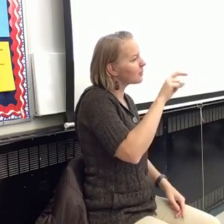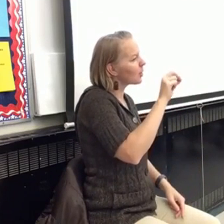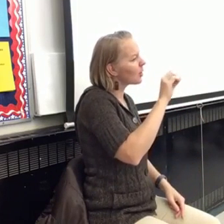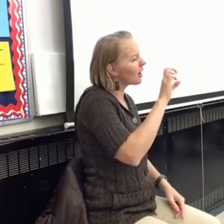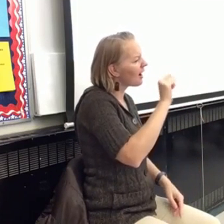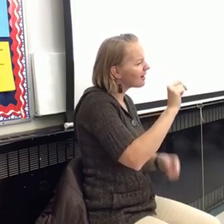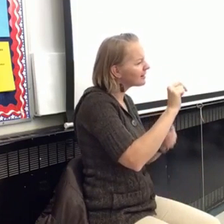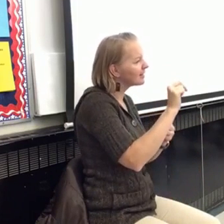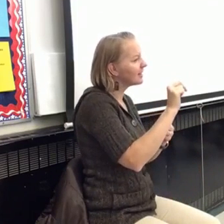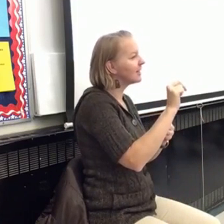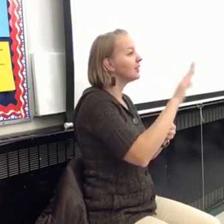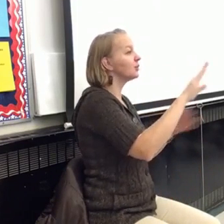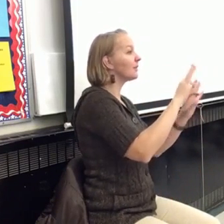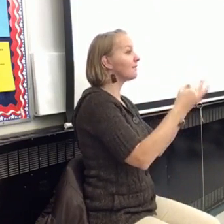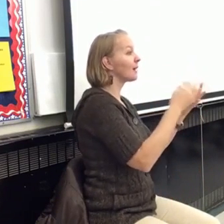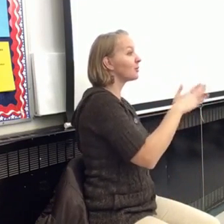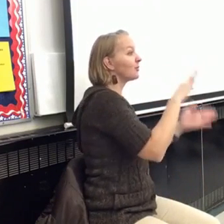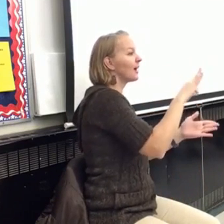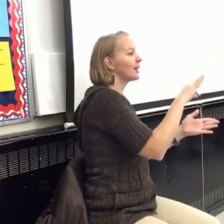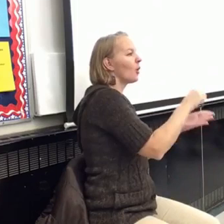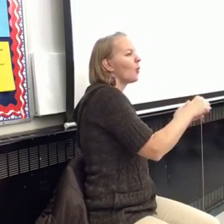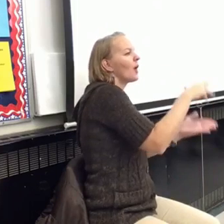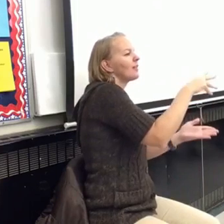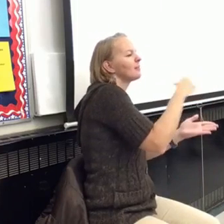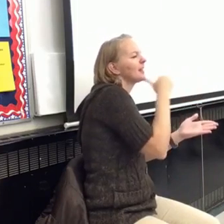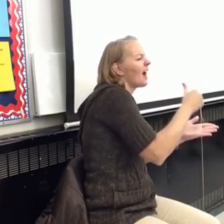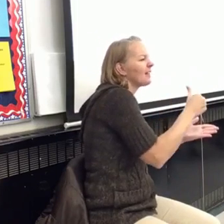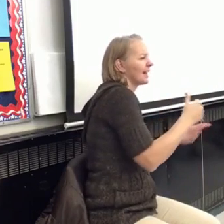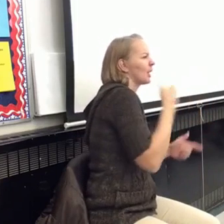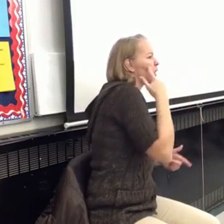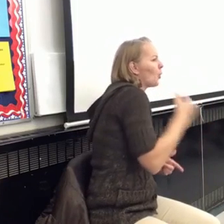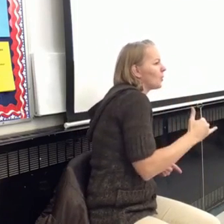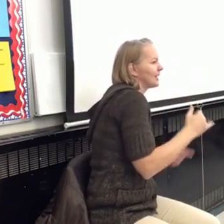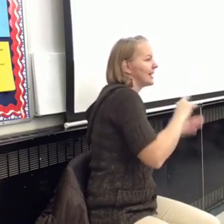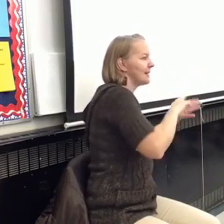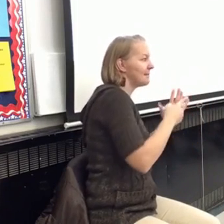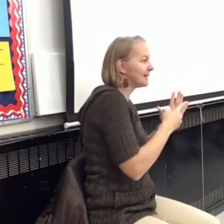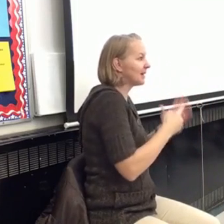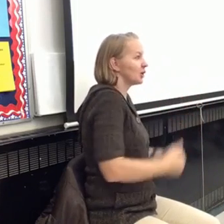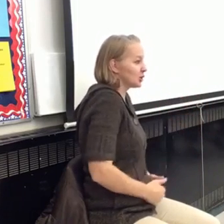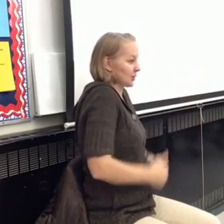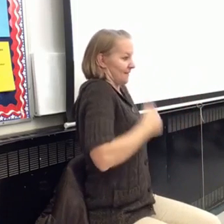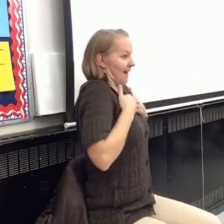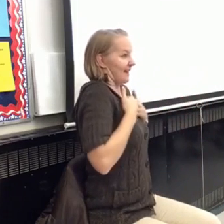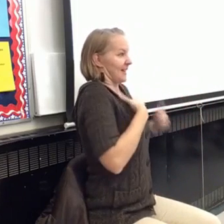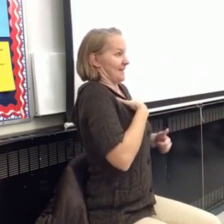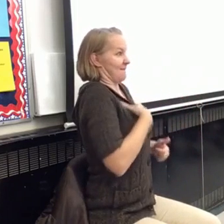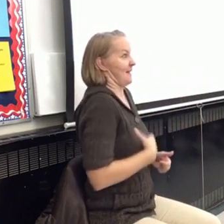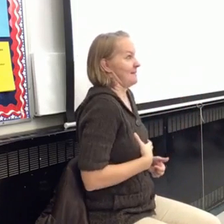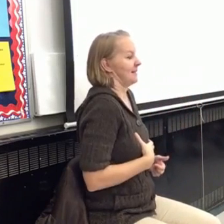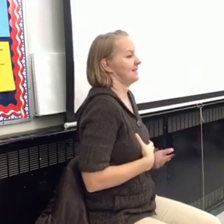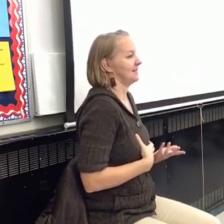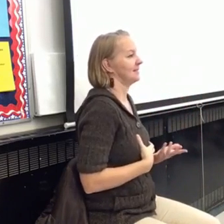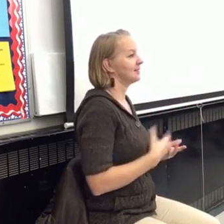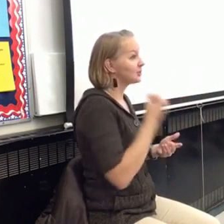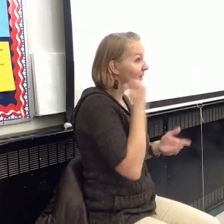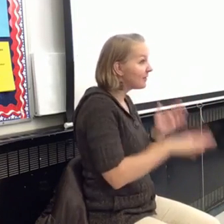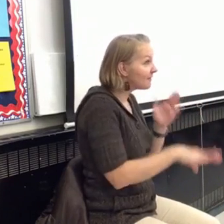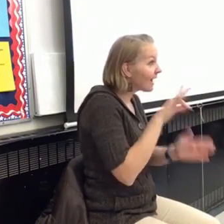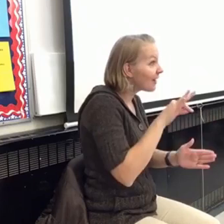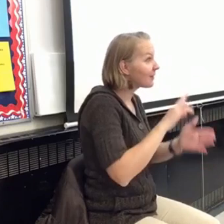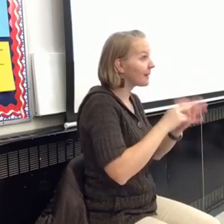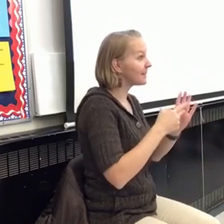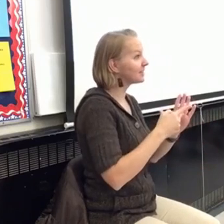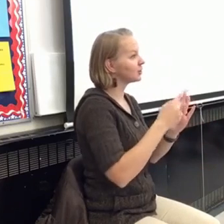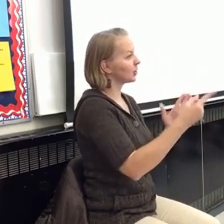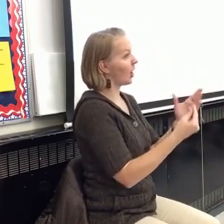family wealth. But we're not talking about like gold. We're talking about surviving poverty and famine. So if you were to find the leprechaun, the harvest would be good for the